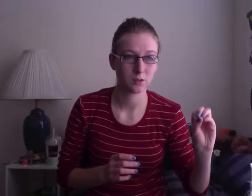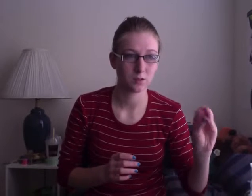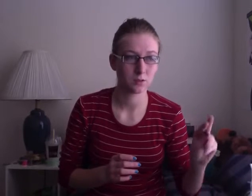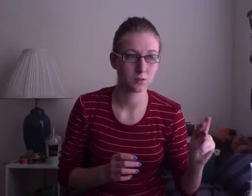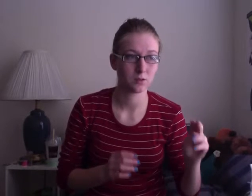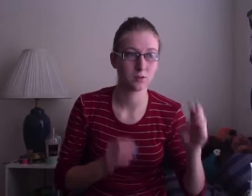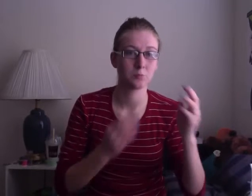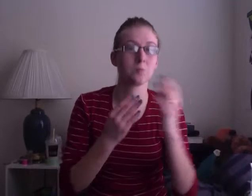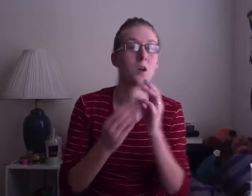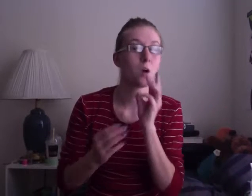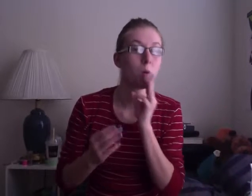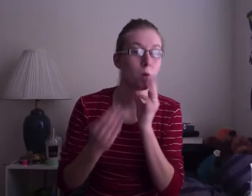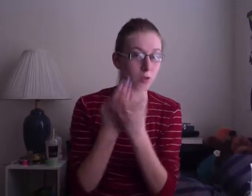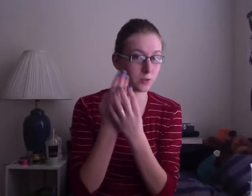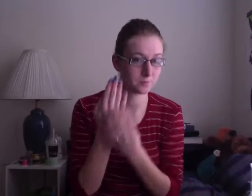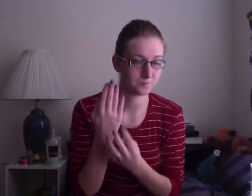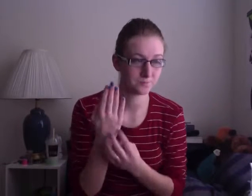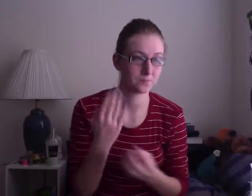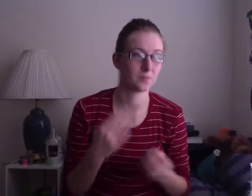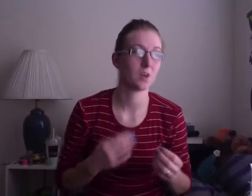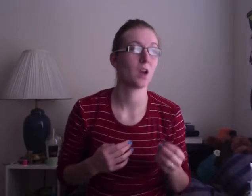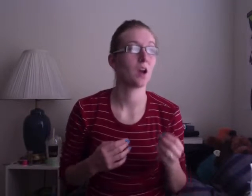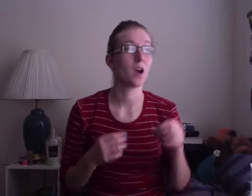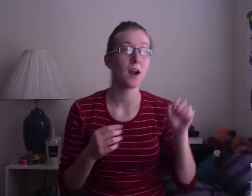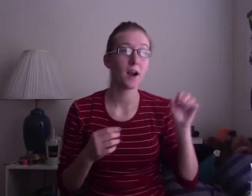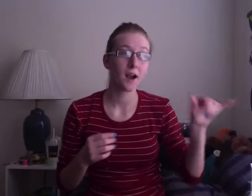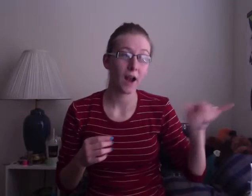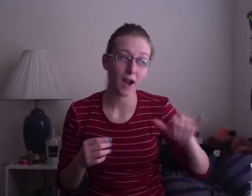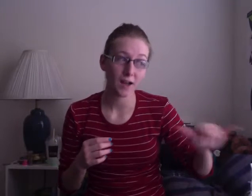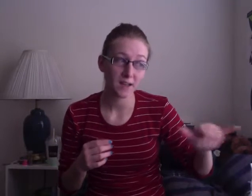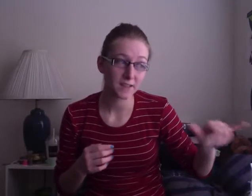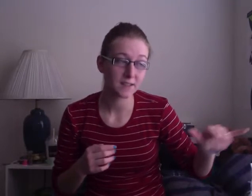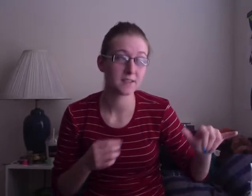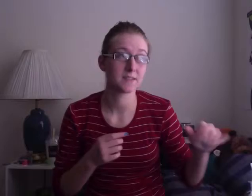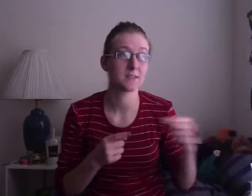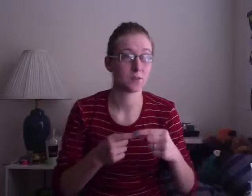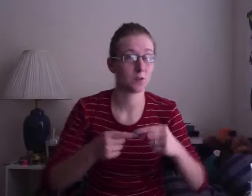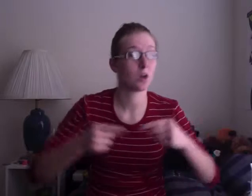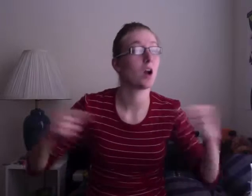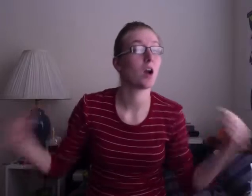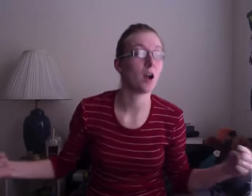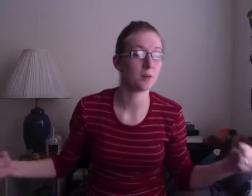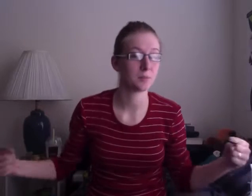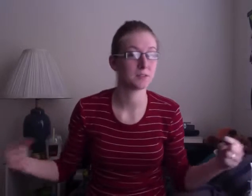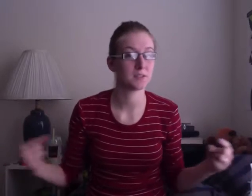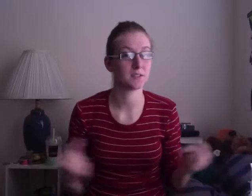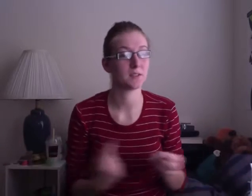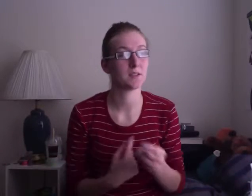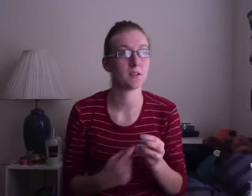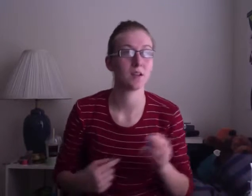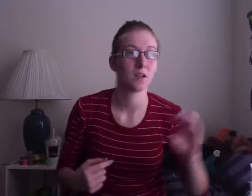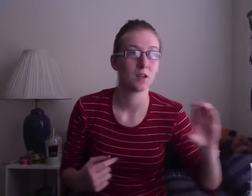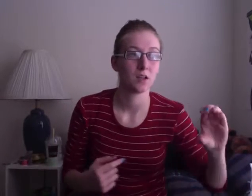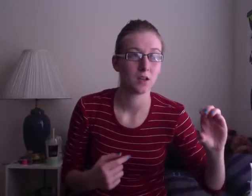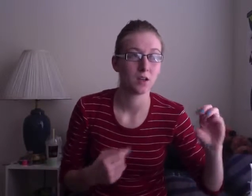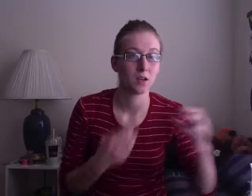take water in the liquid form, and you transfer it into water in the gas form. Condensation is just the opposite, where you